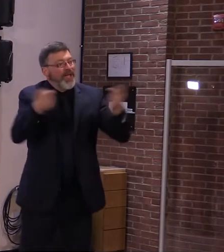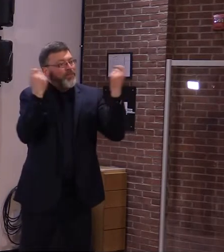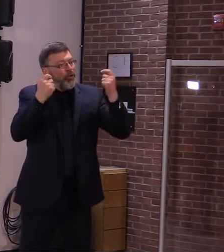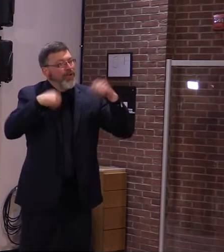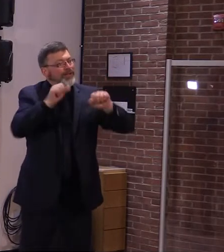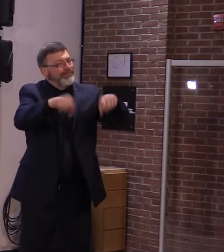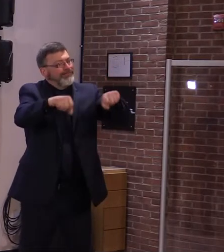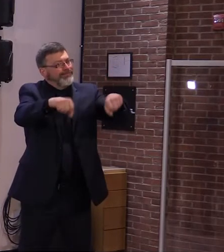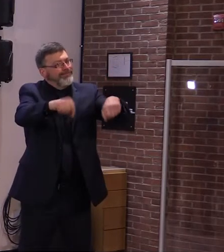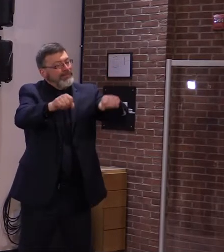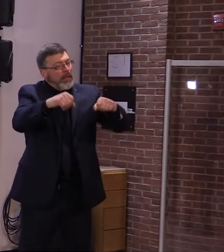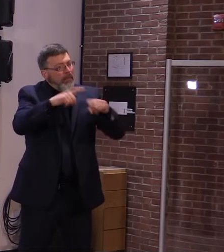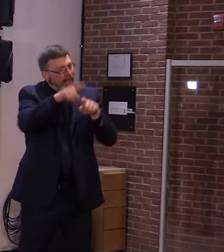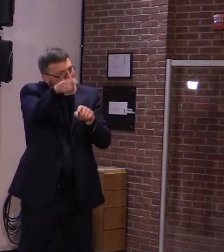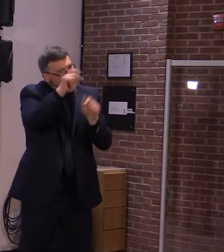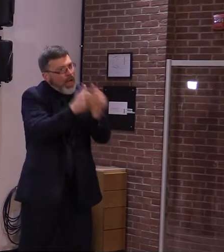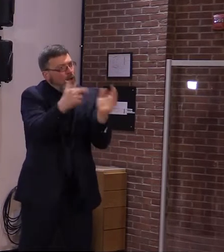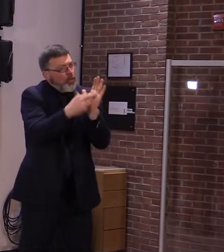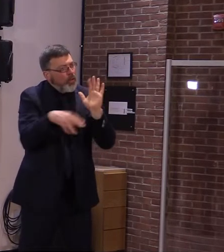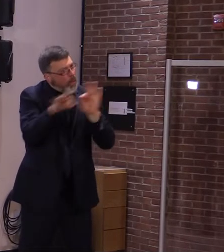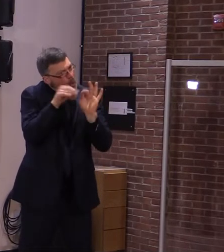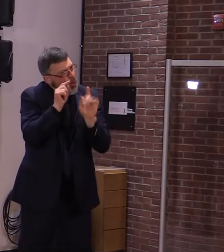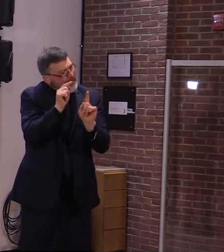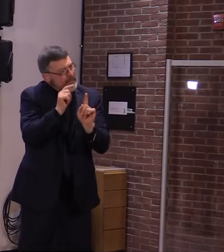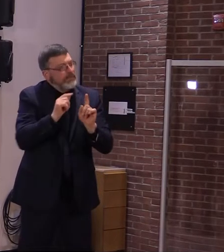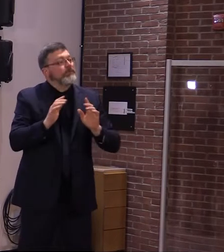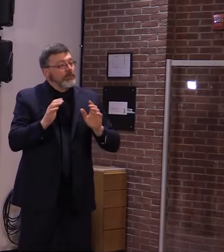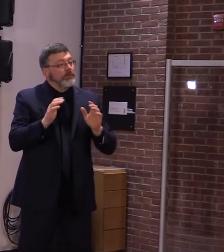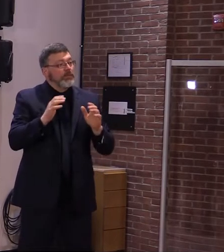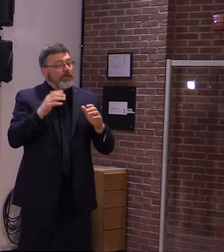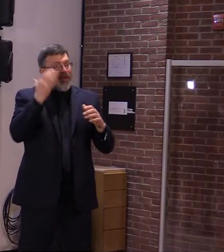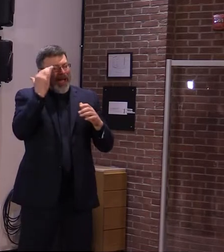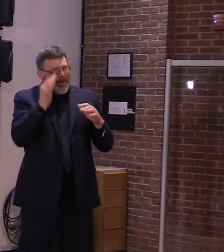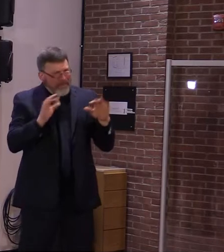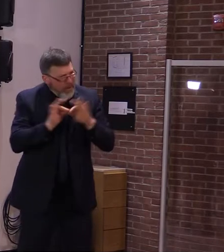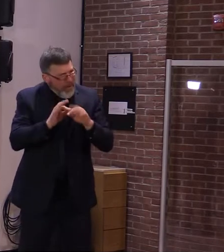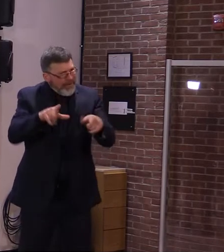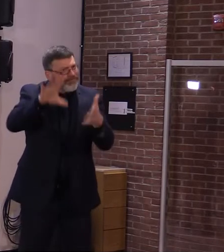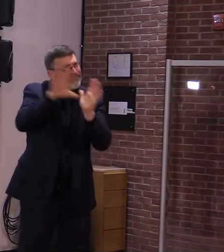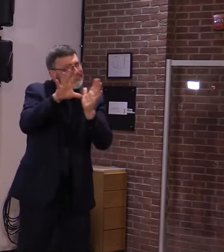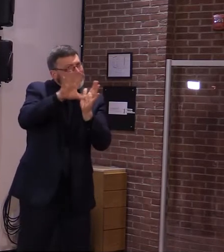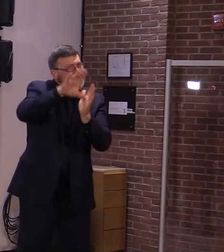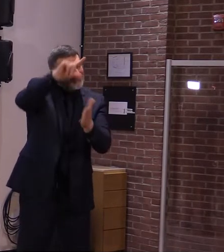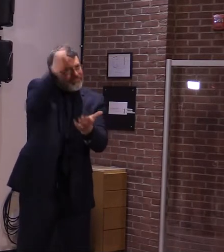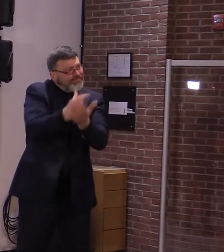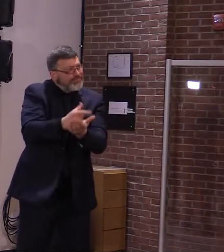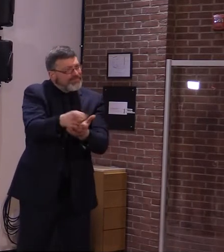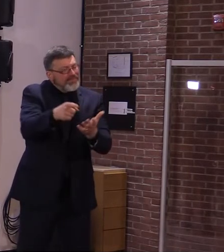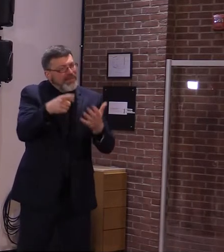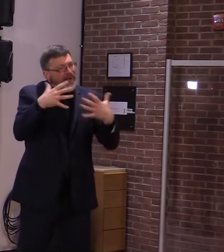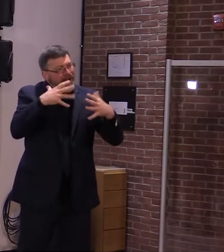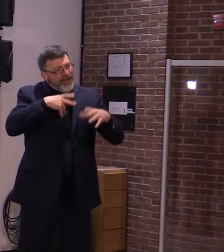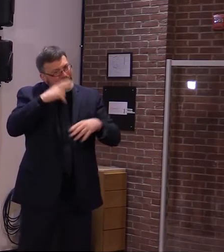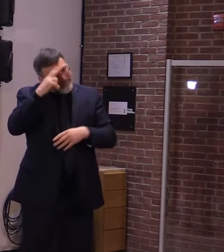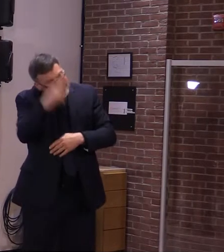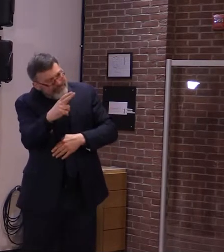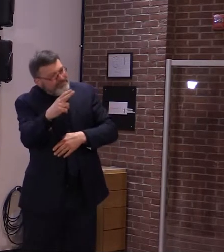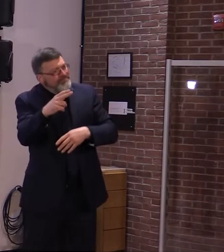been a long year for our students and our schools, and we want to do whatever we can to ensure the school year ends in a safe and celebratory